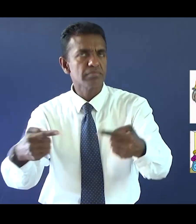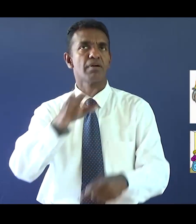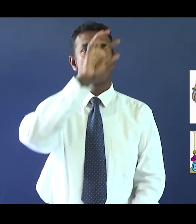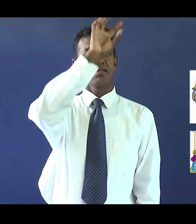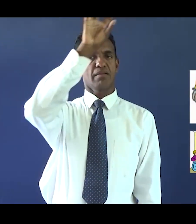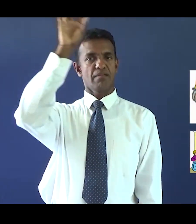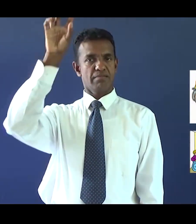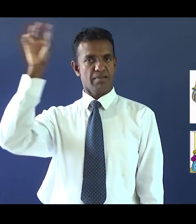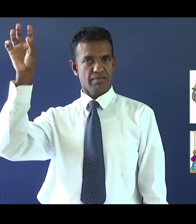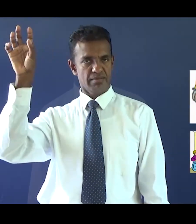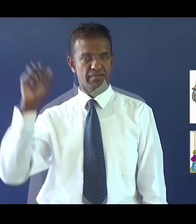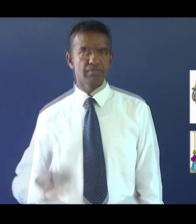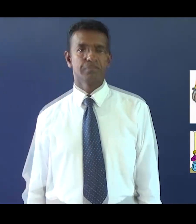with other organizations.